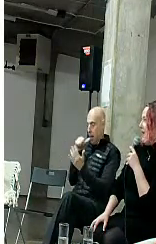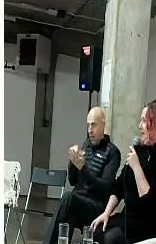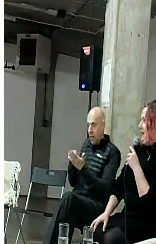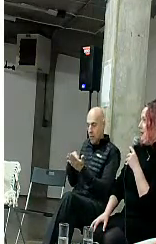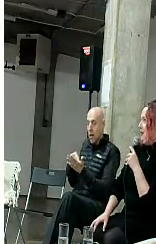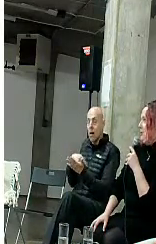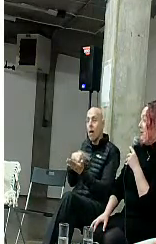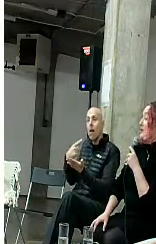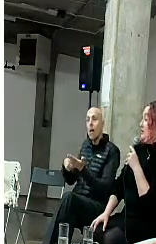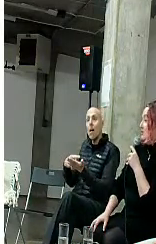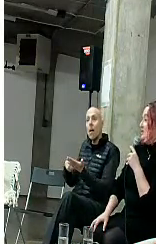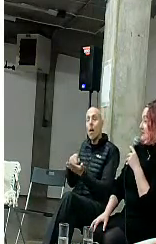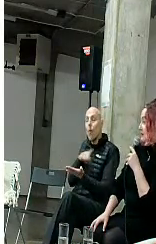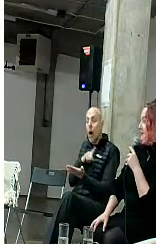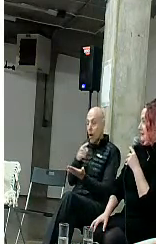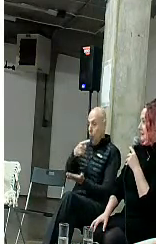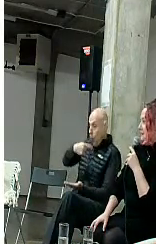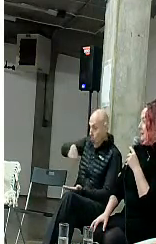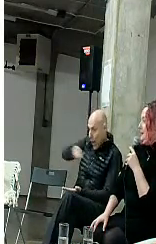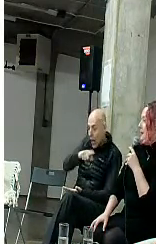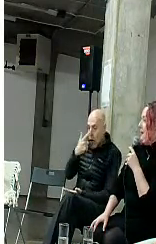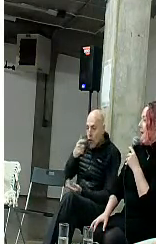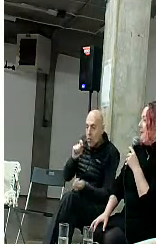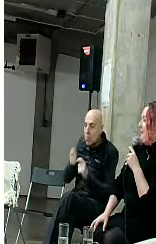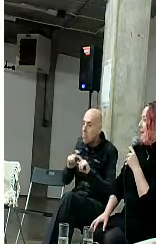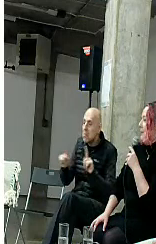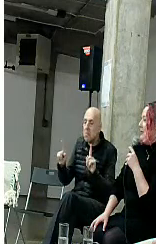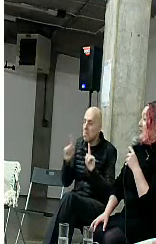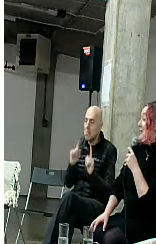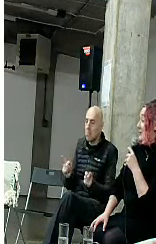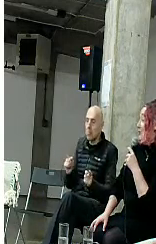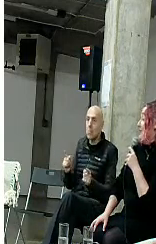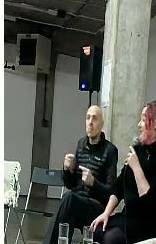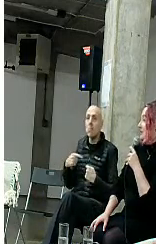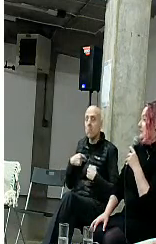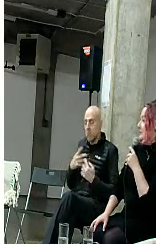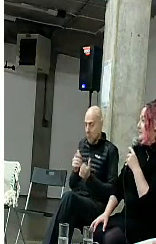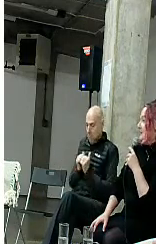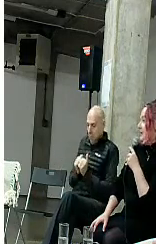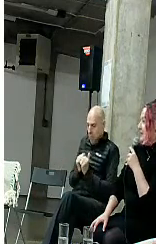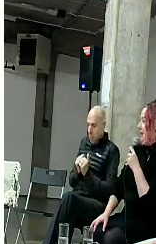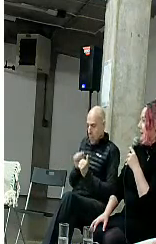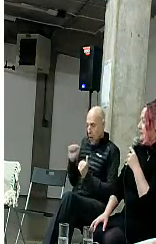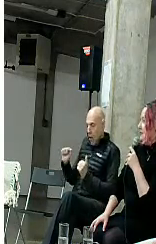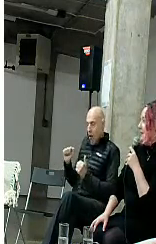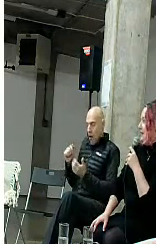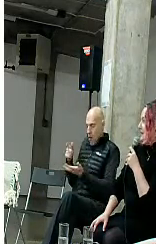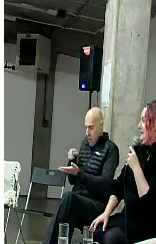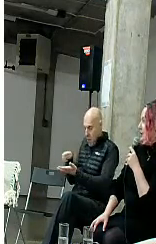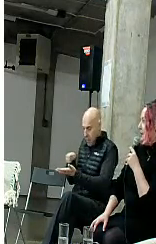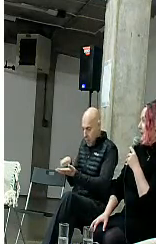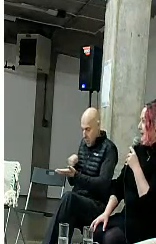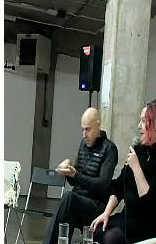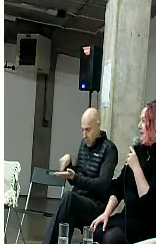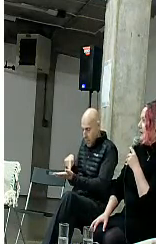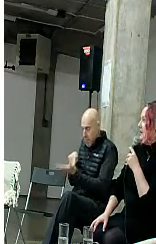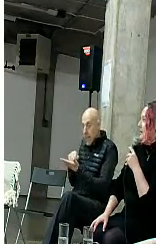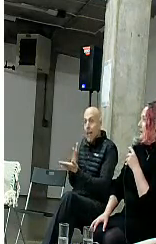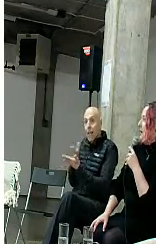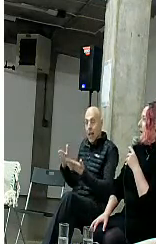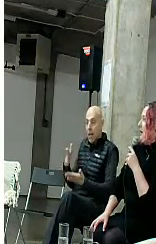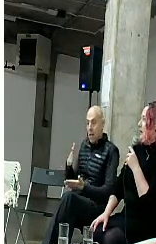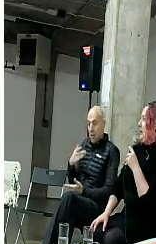wasn't anything that we could have done differently. I'm incredibly grateful to her for that, for making it so clear